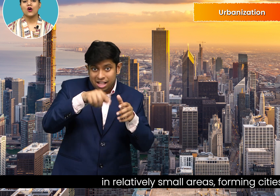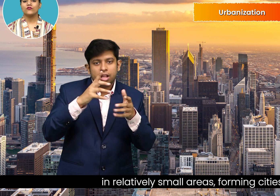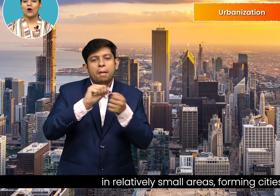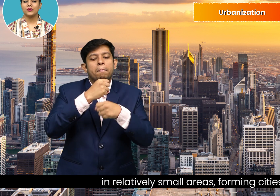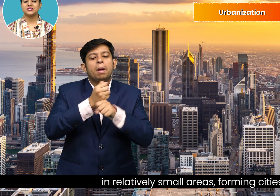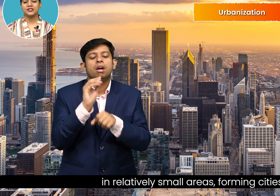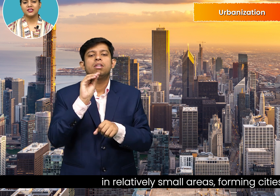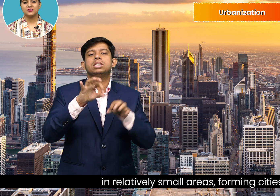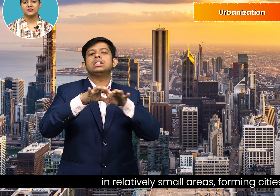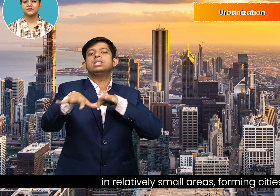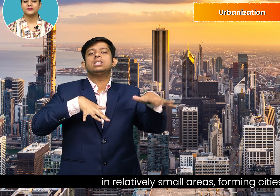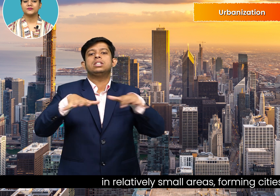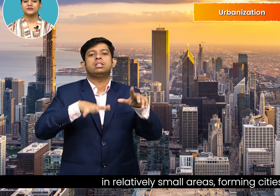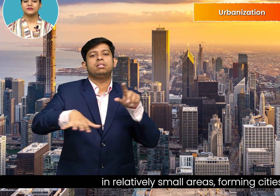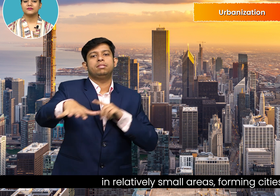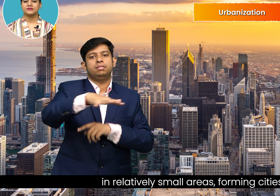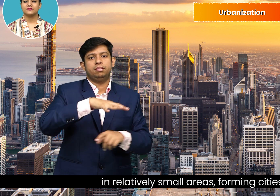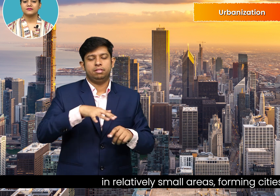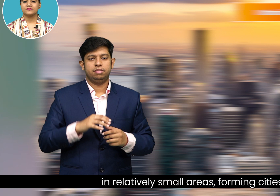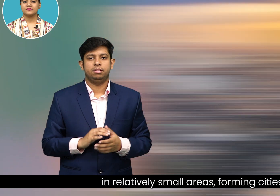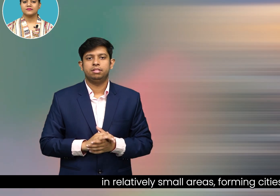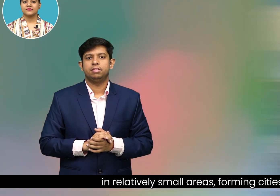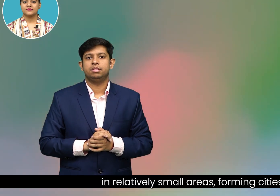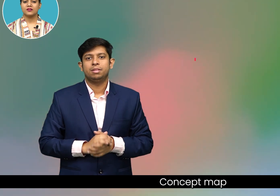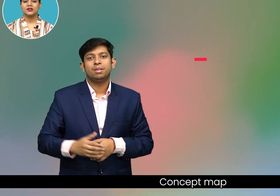areas, forming cities.